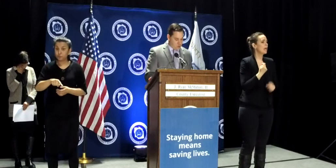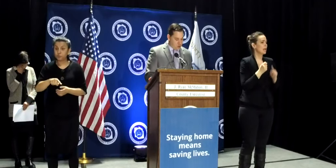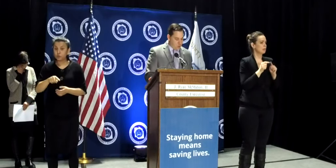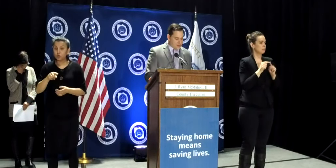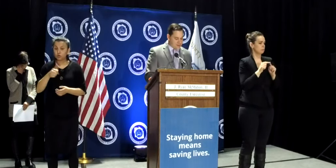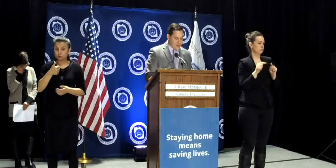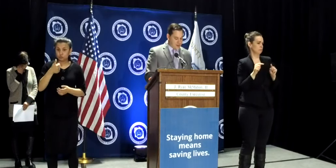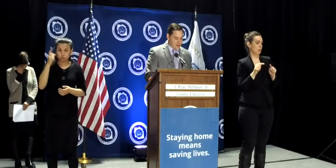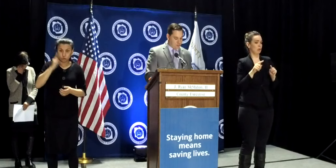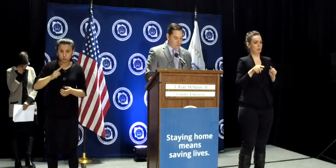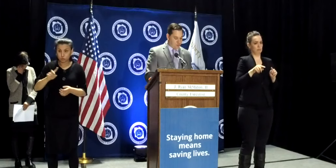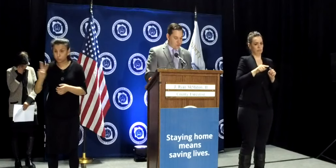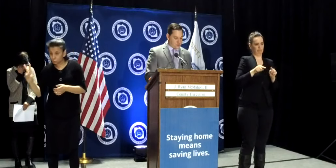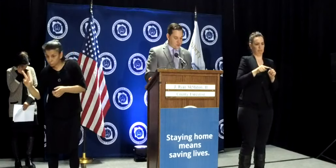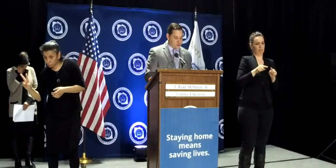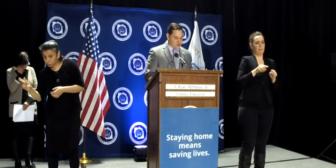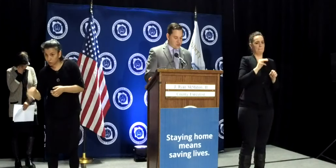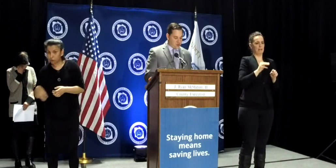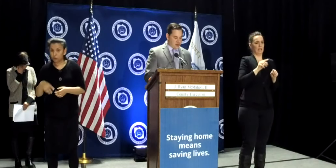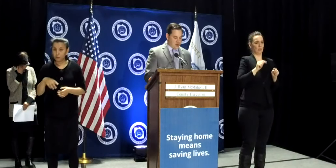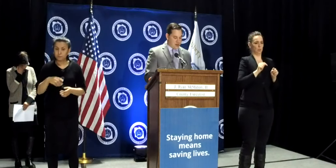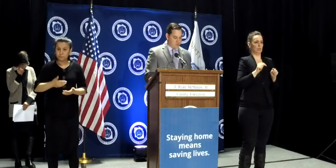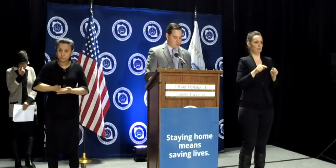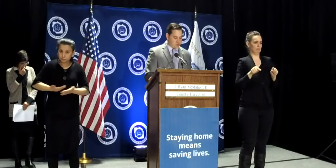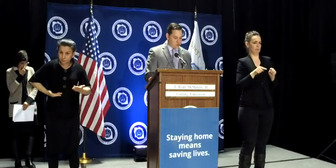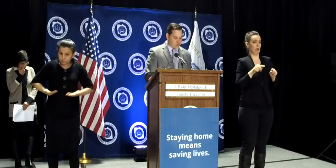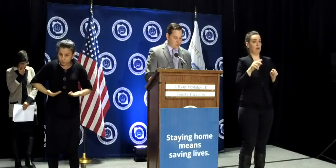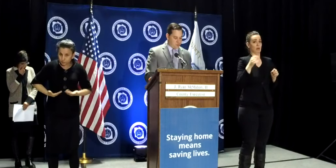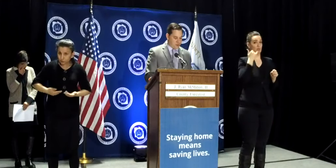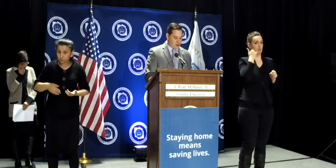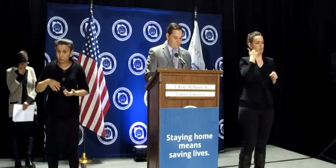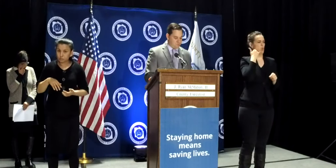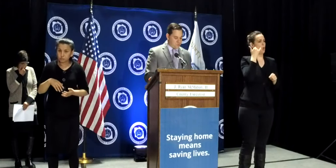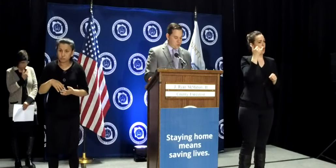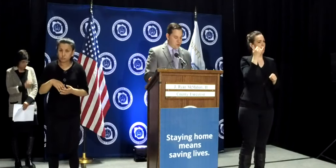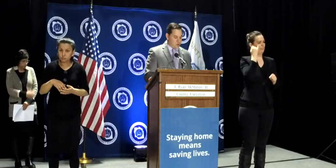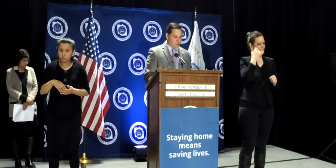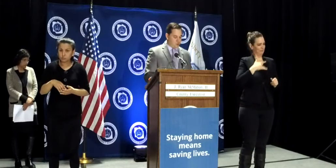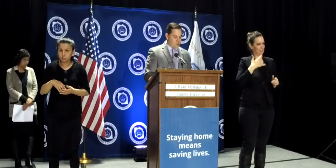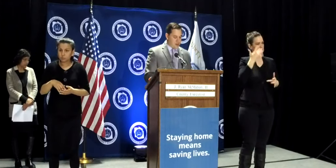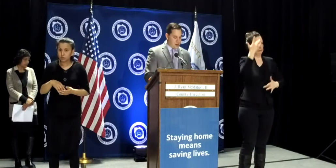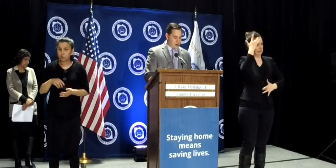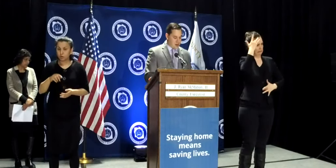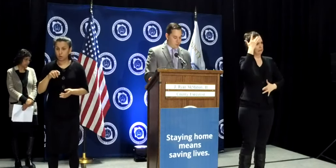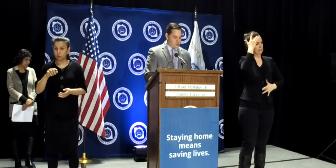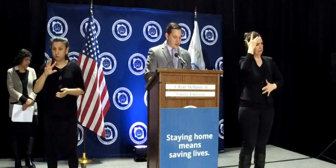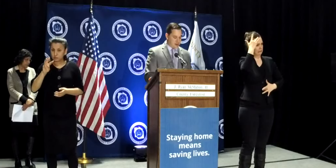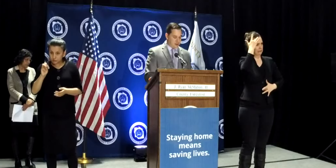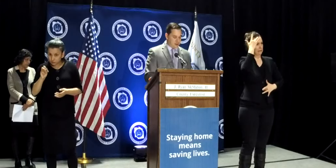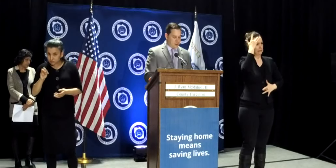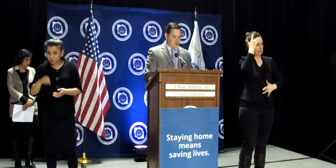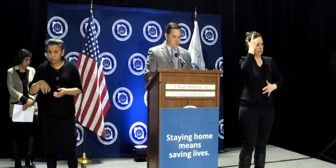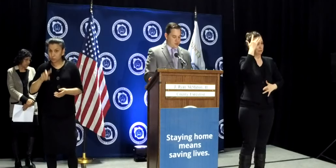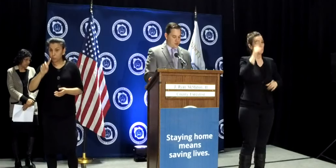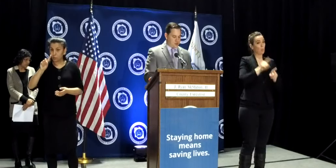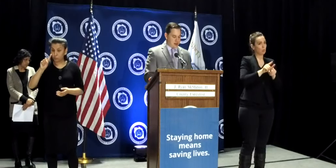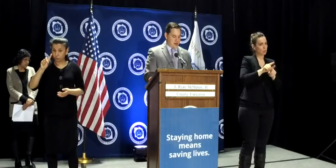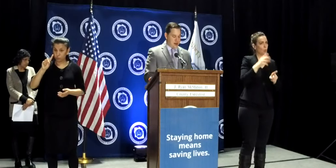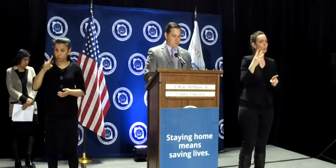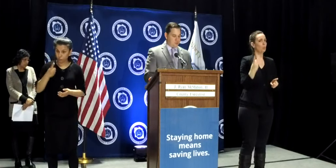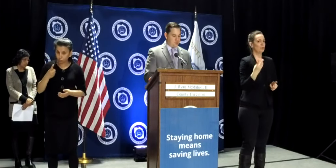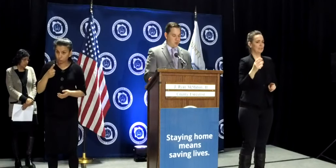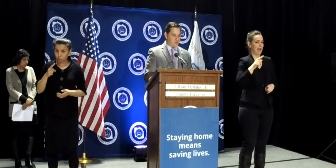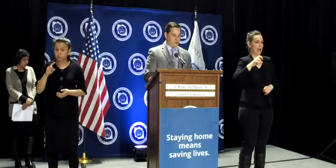Wednesday, April 1st, 6:30 a.m. to 2:30 p.m. Thursday, April 2nd,